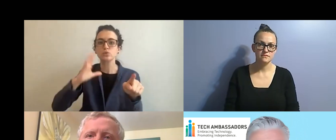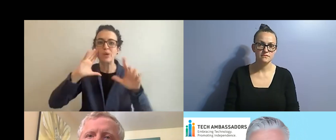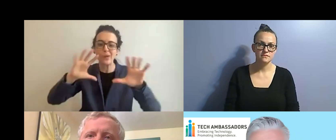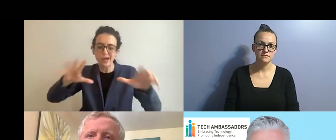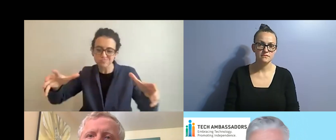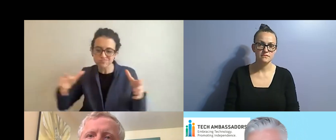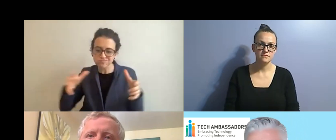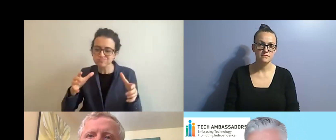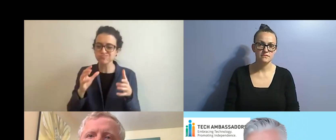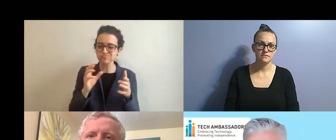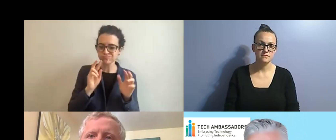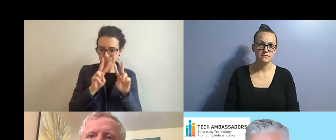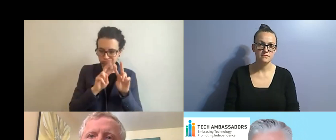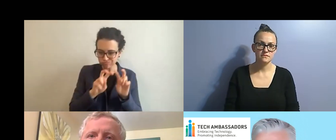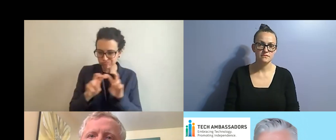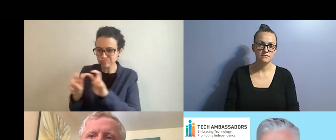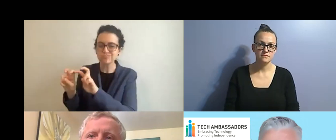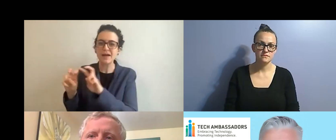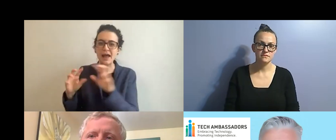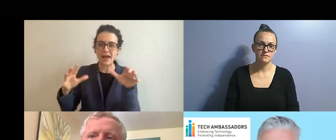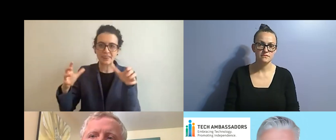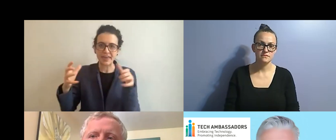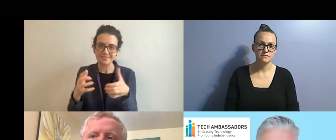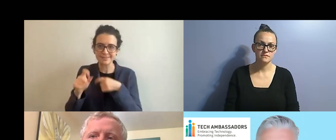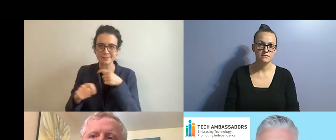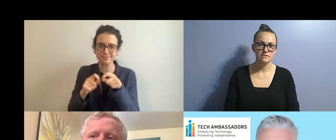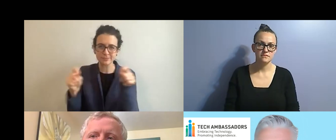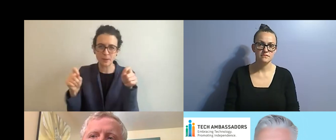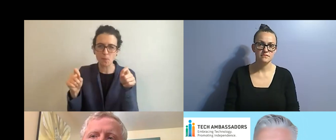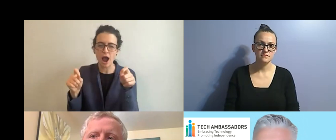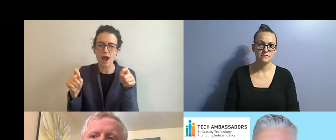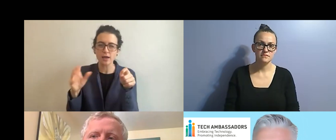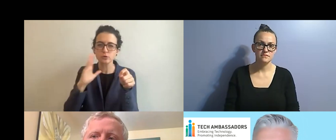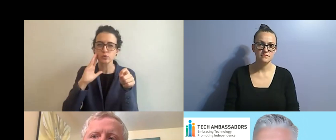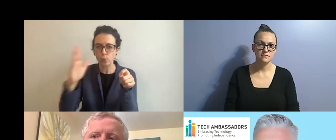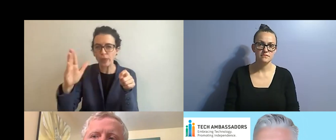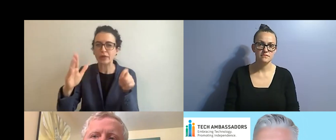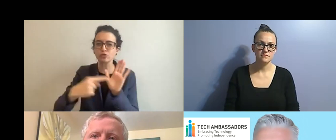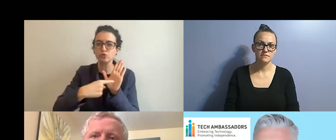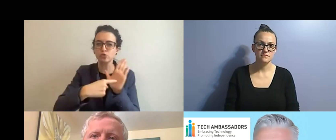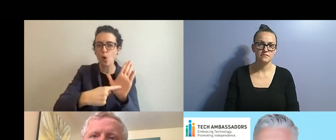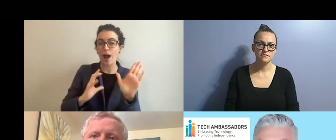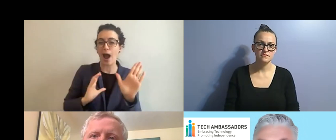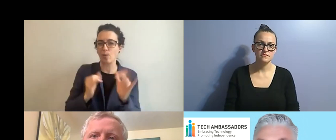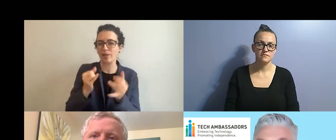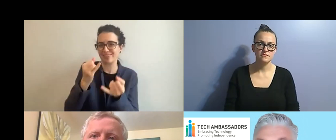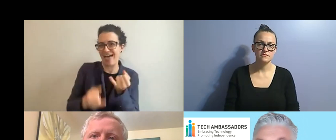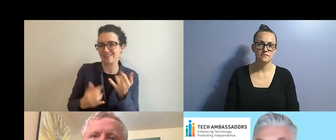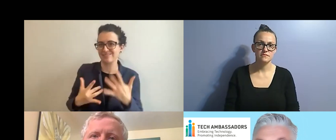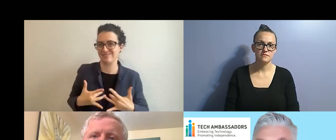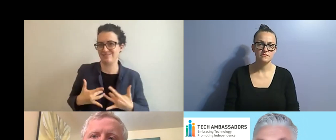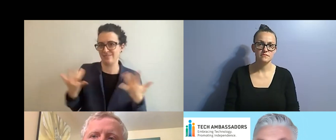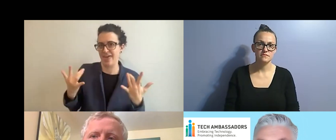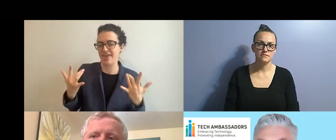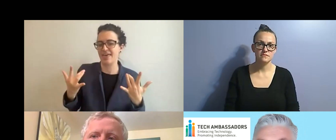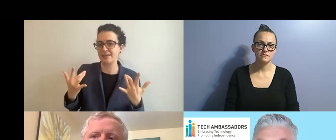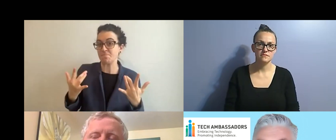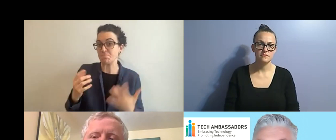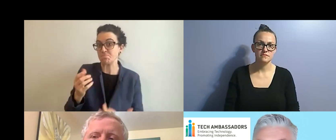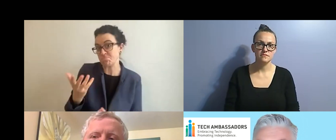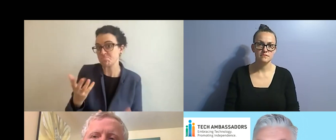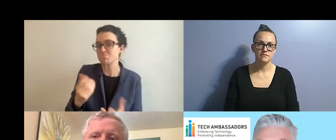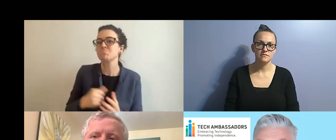to our wrap-up event on Tuesday, May 25th, we'll present the answers that everyone has given us.